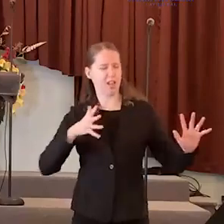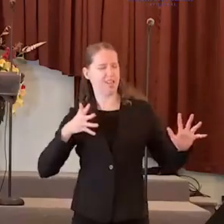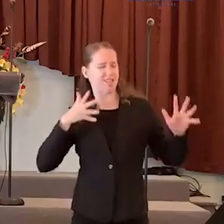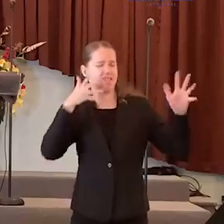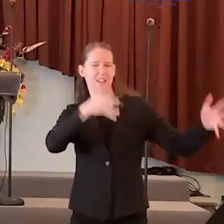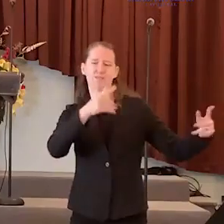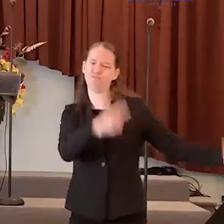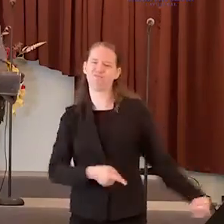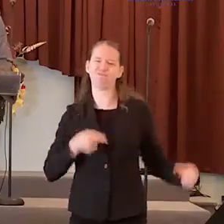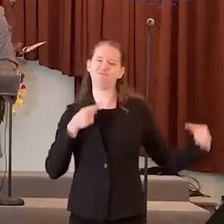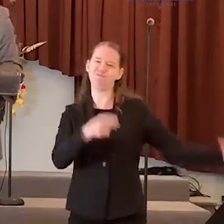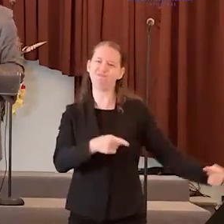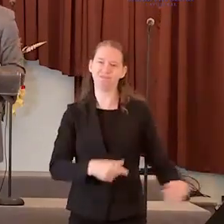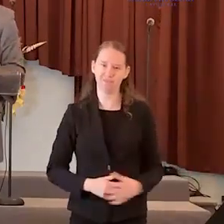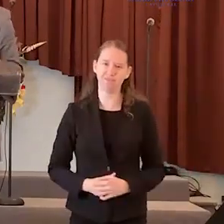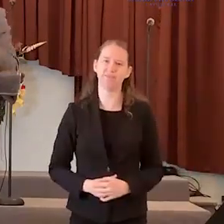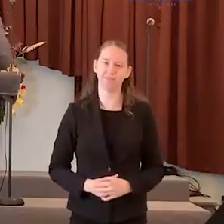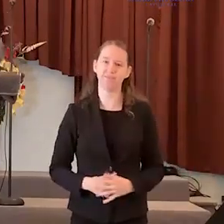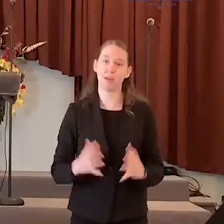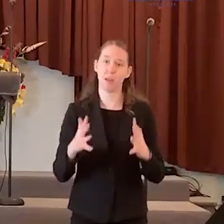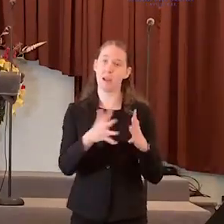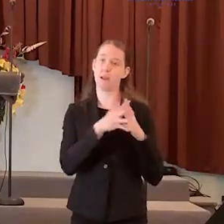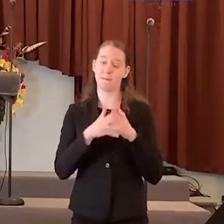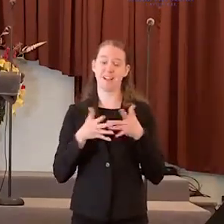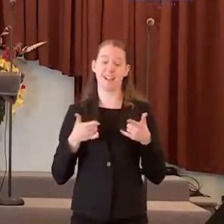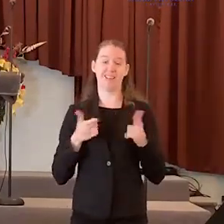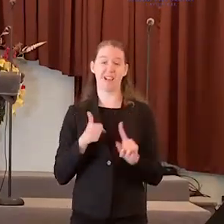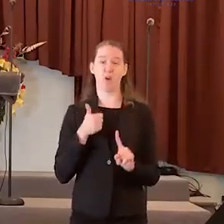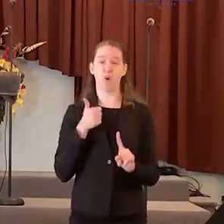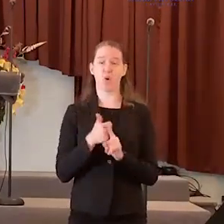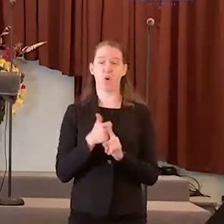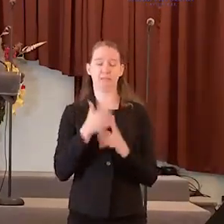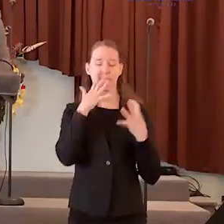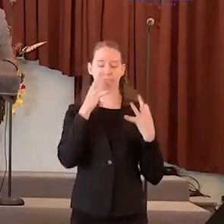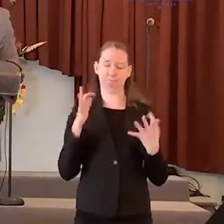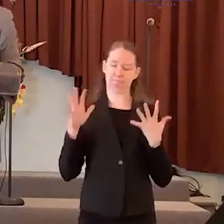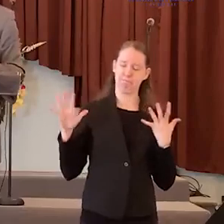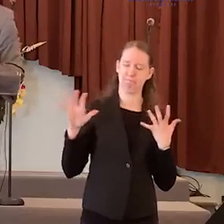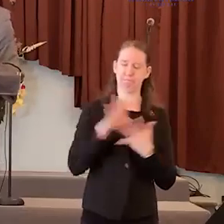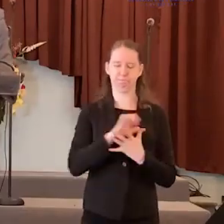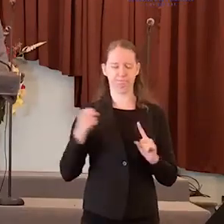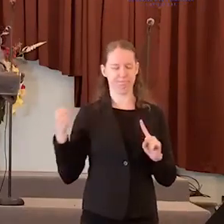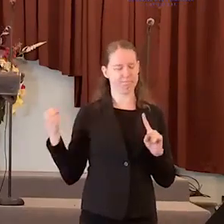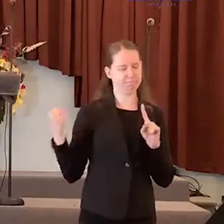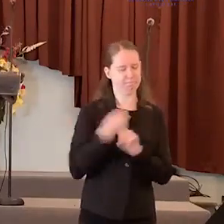half dead. America has allowed herself to be stripped, beaten, and wounded,